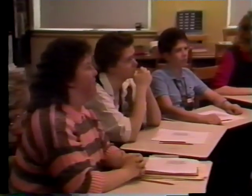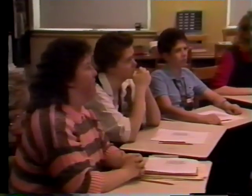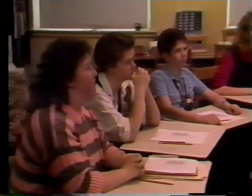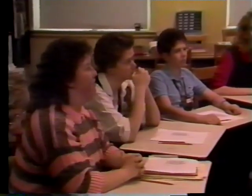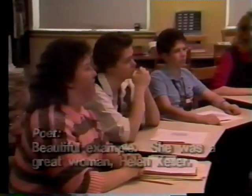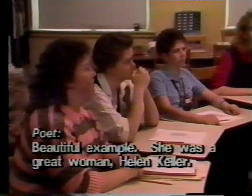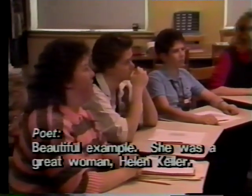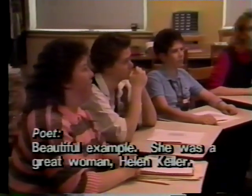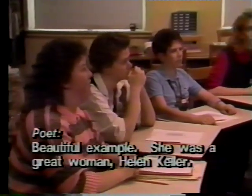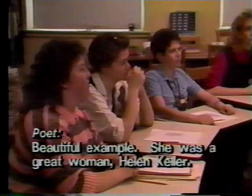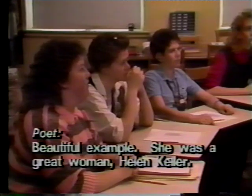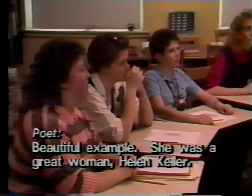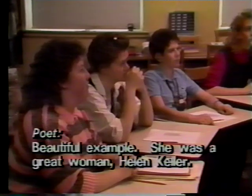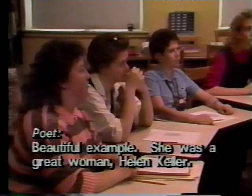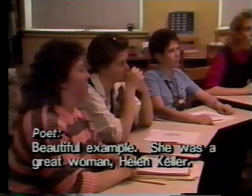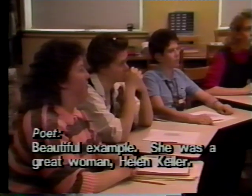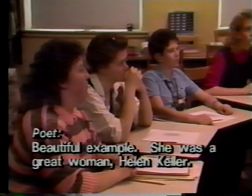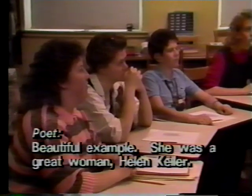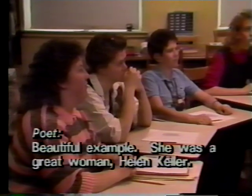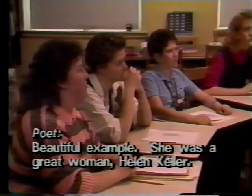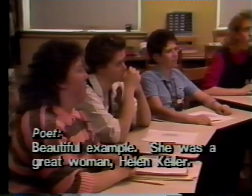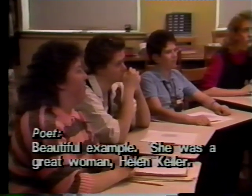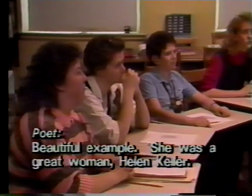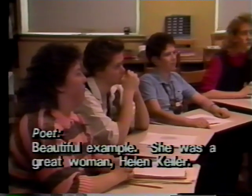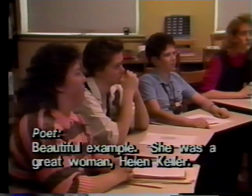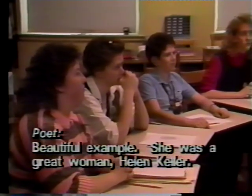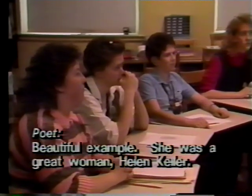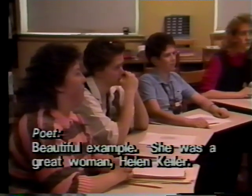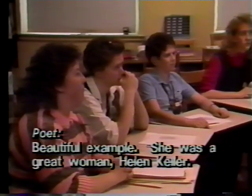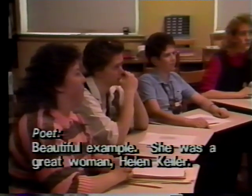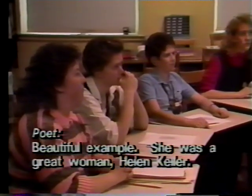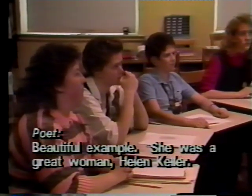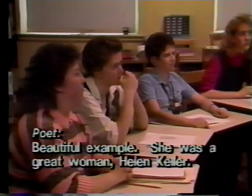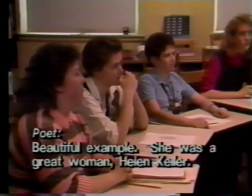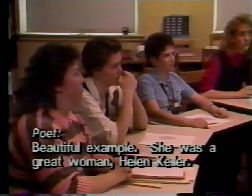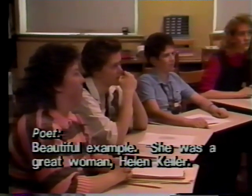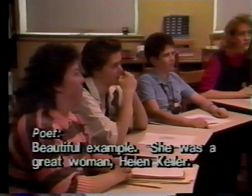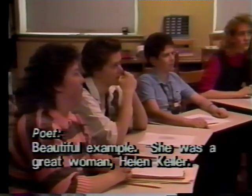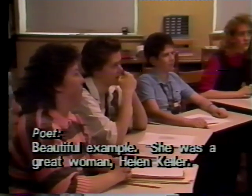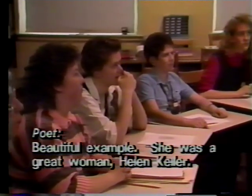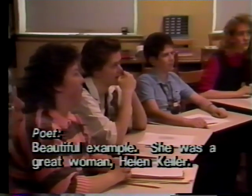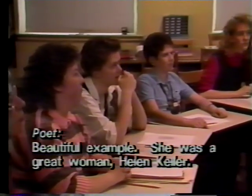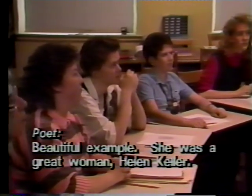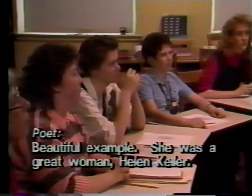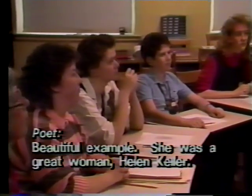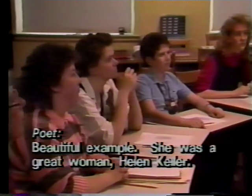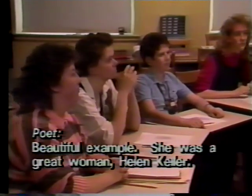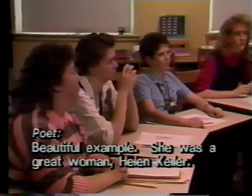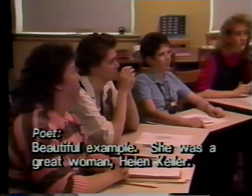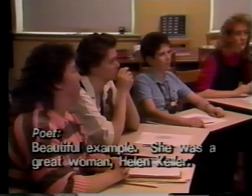Beautiful, beautiful example. She was a great woman, Helen Keller,